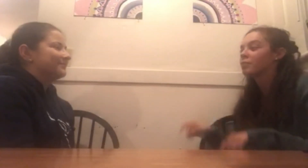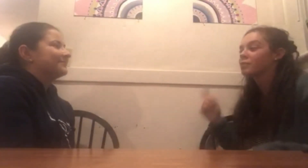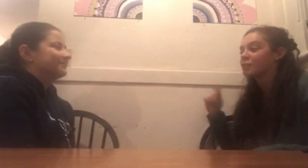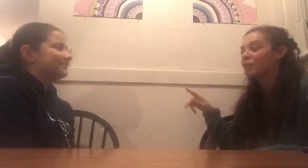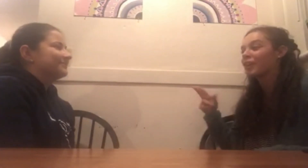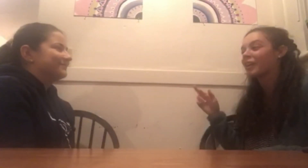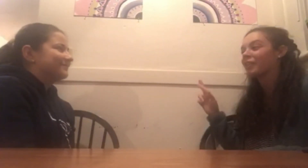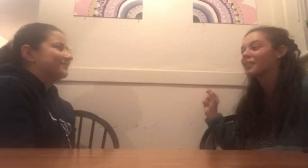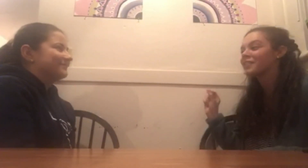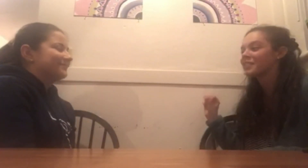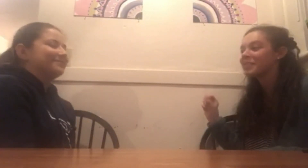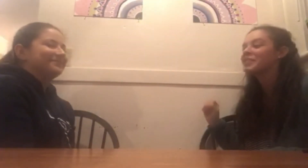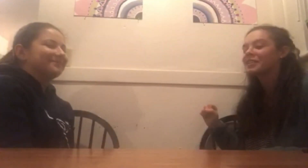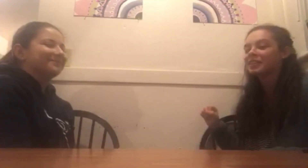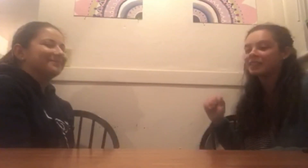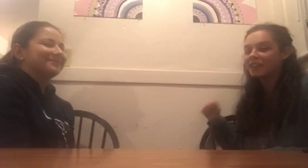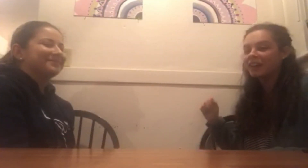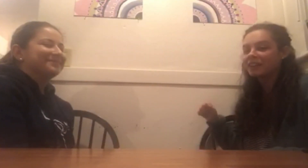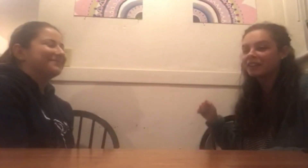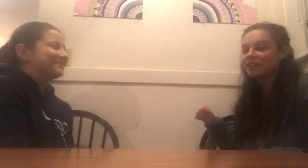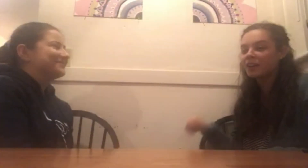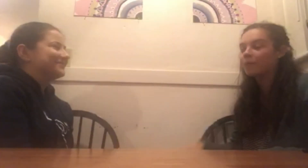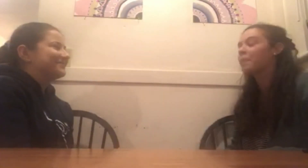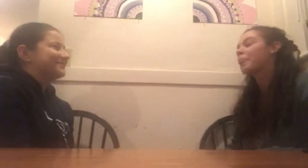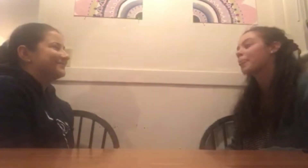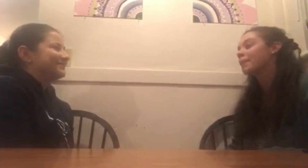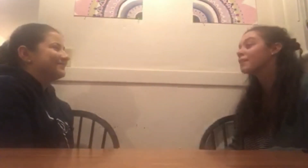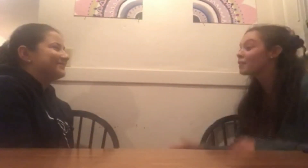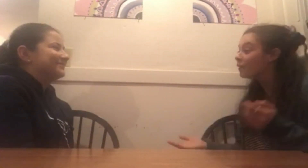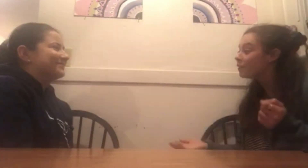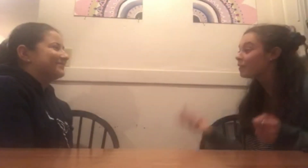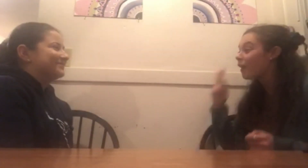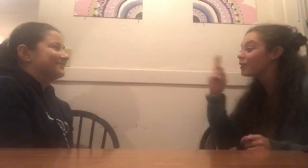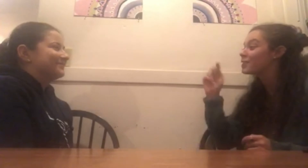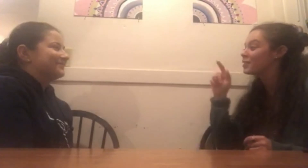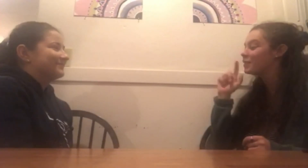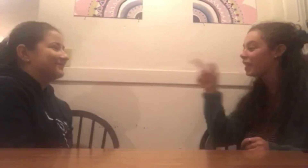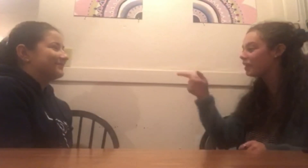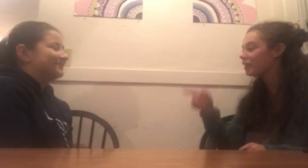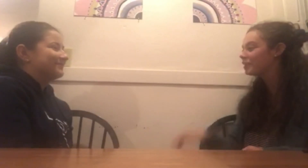to go to Hiram's. Yeah. So I'll see you later.